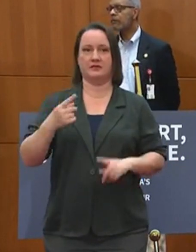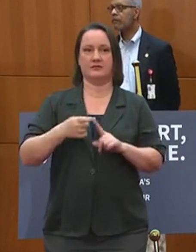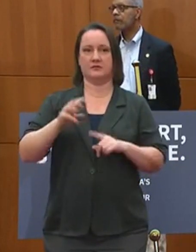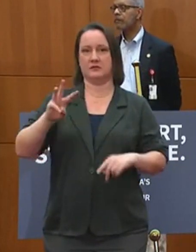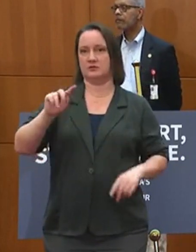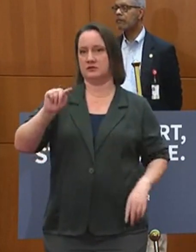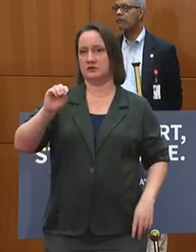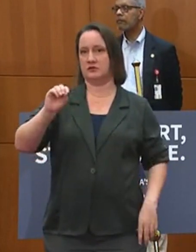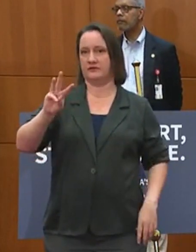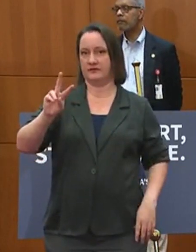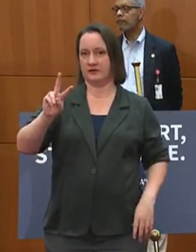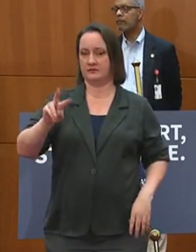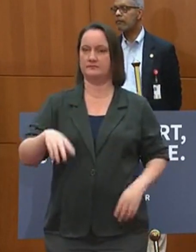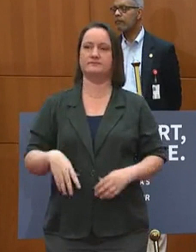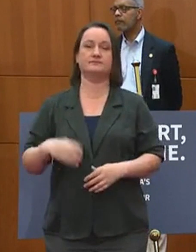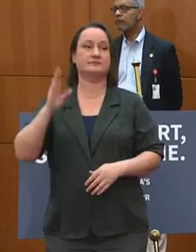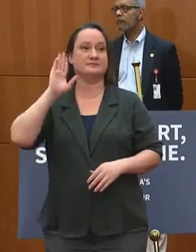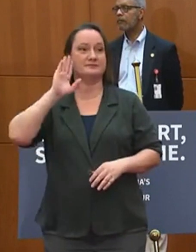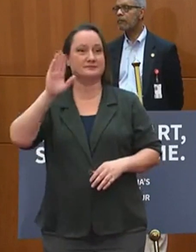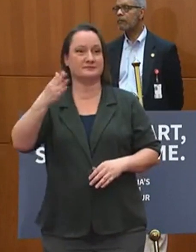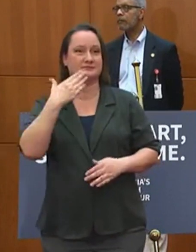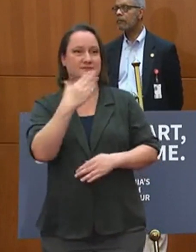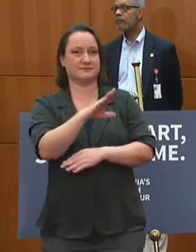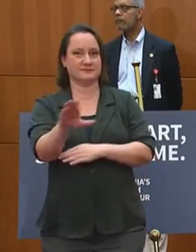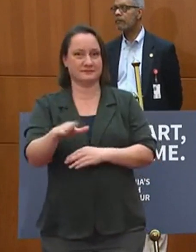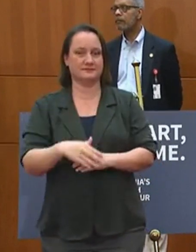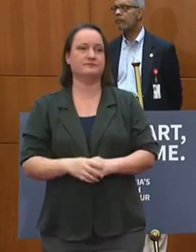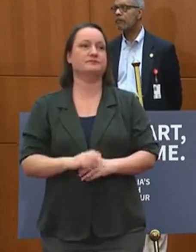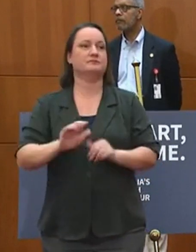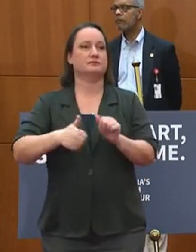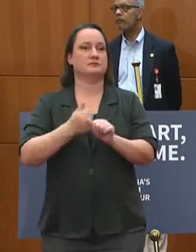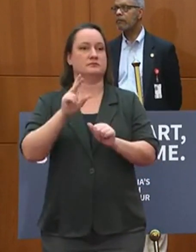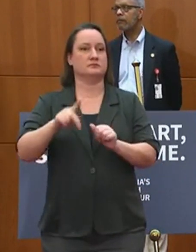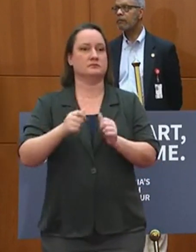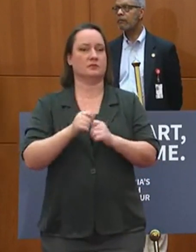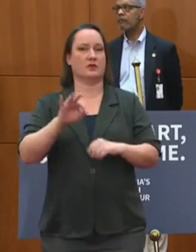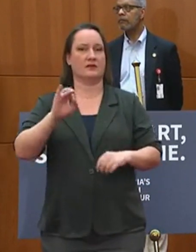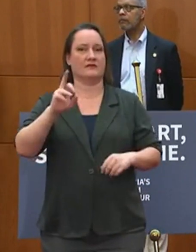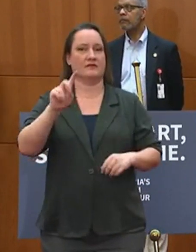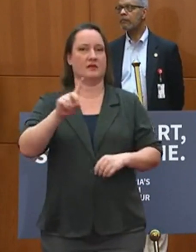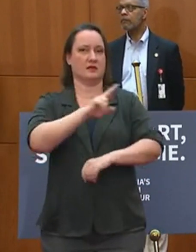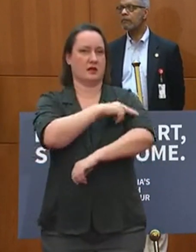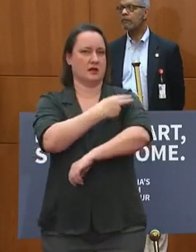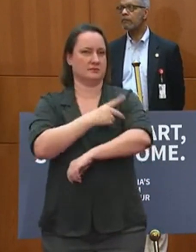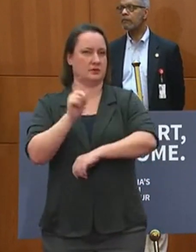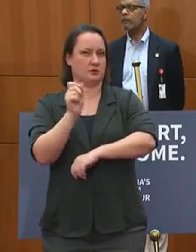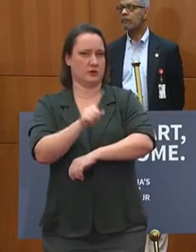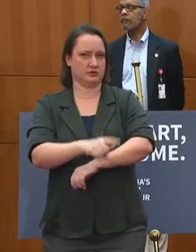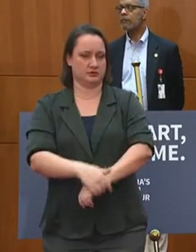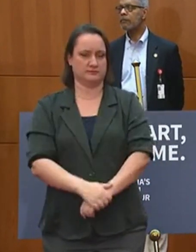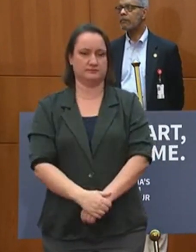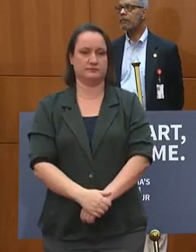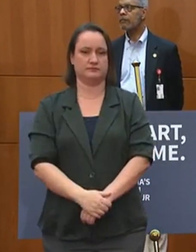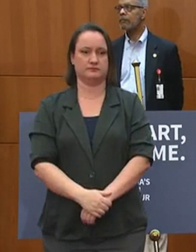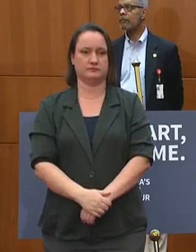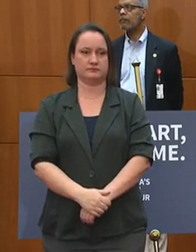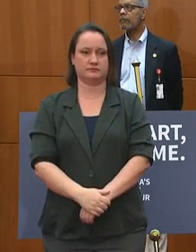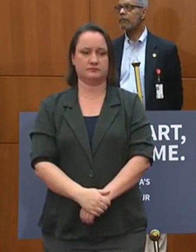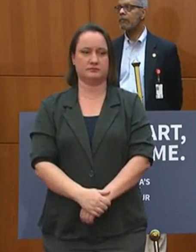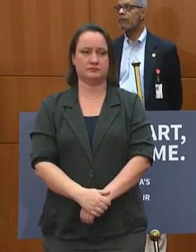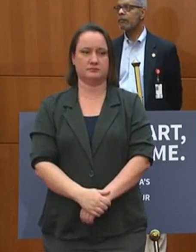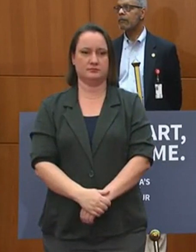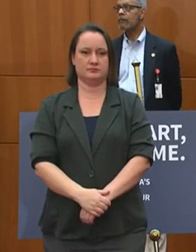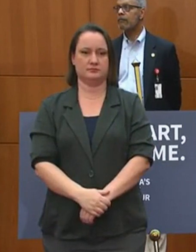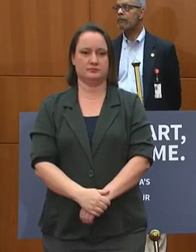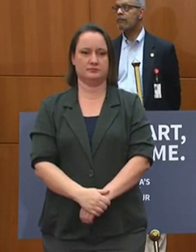Next will be Max Smith from WTOP. Hi, yes, good afternoon. I'm following up on the field hospitals question. If there are all these concerns